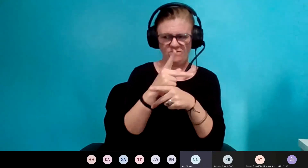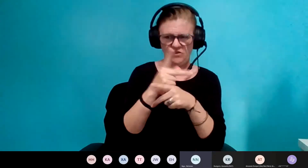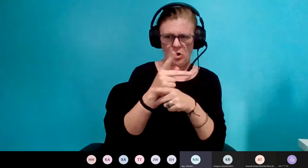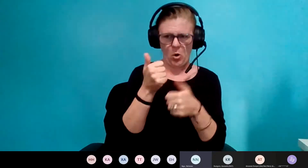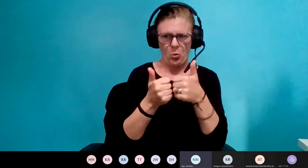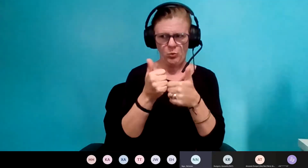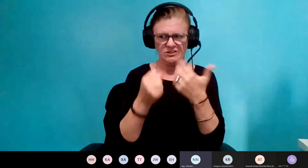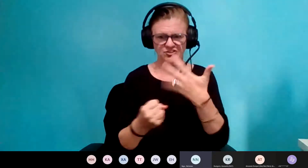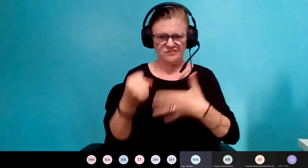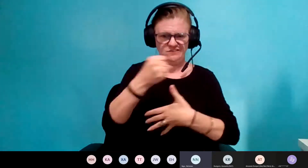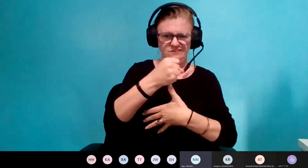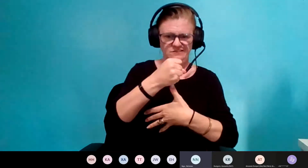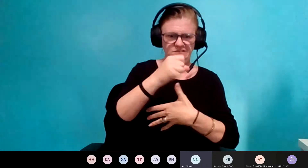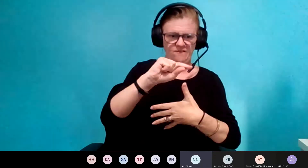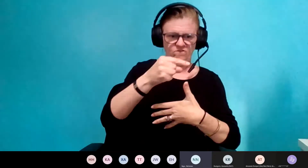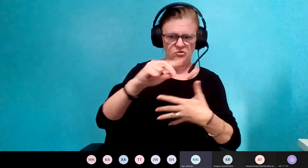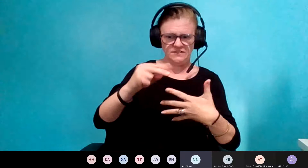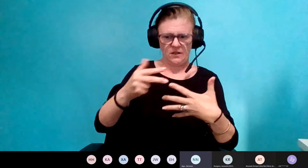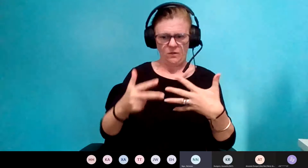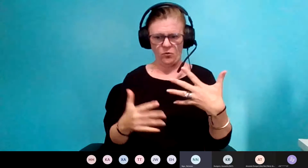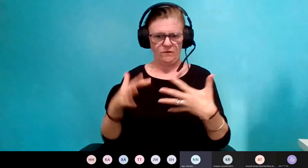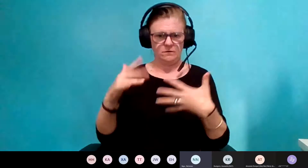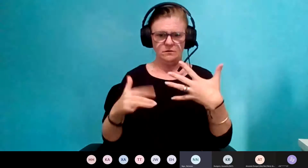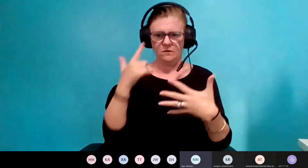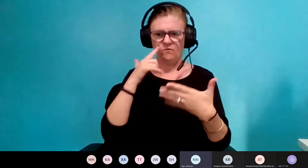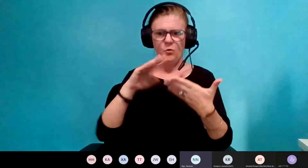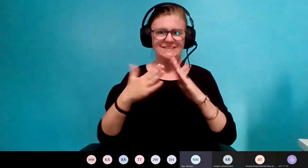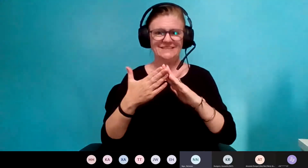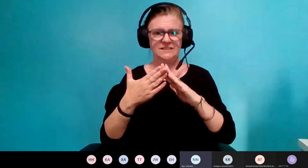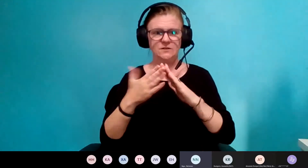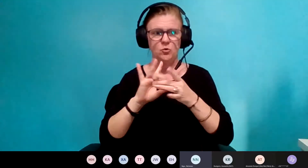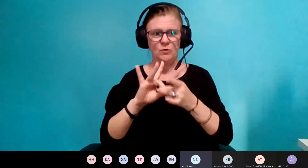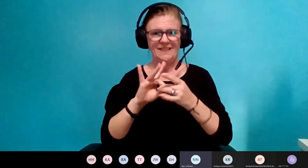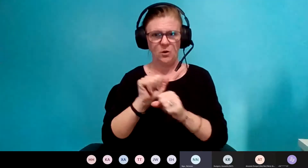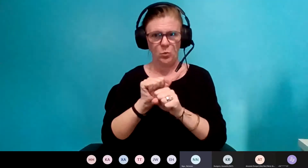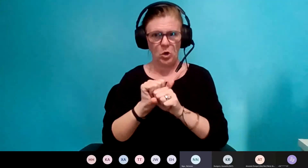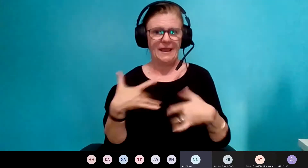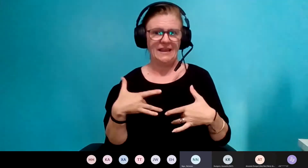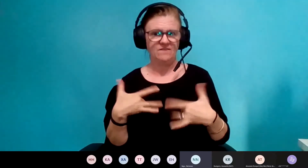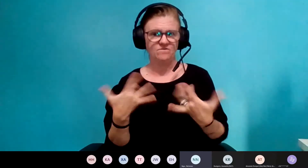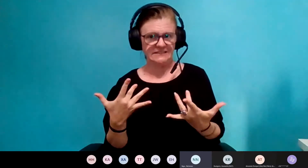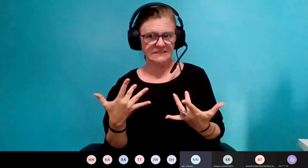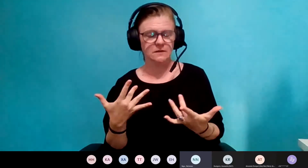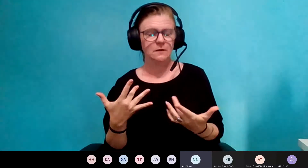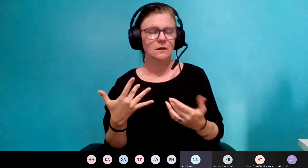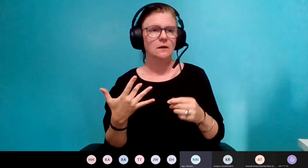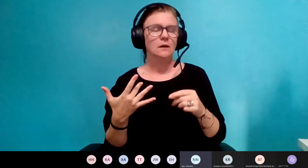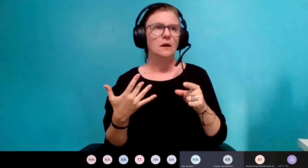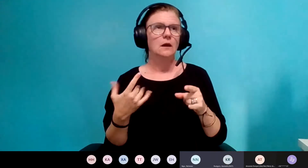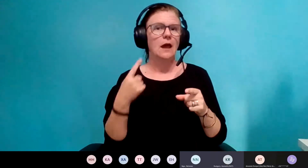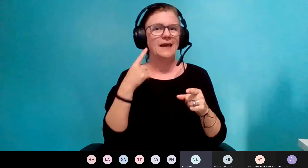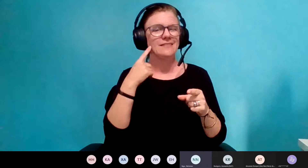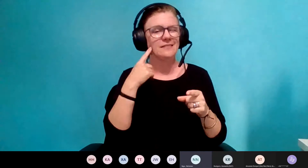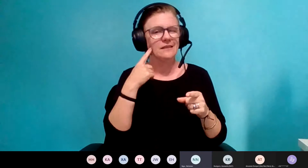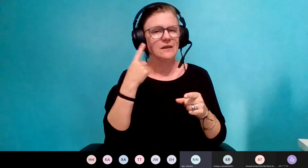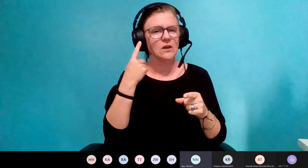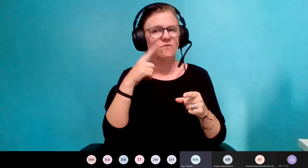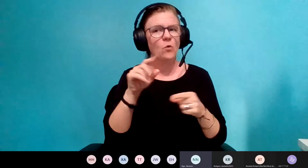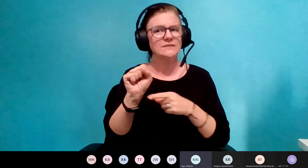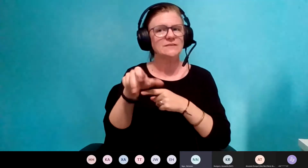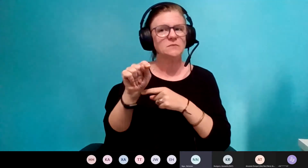be more timely in terms of the city's related work and events. So I believe for the